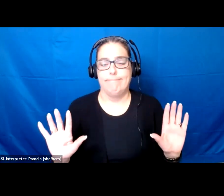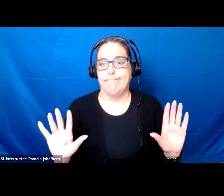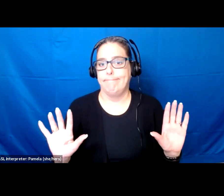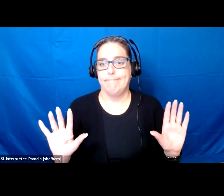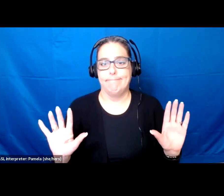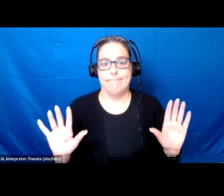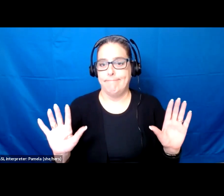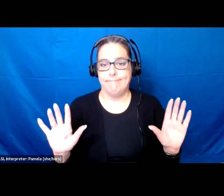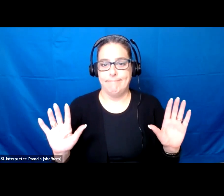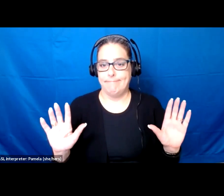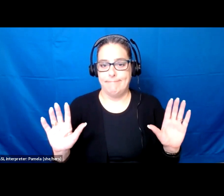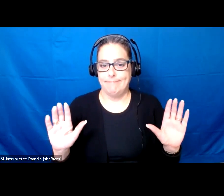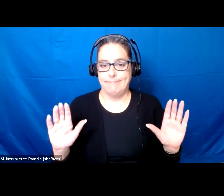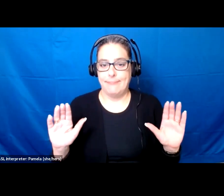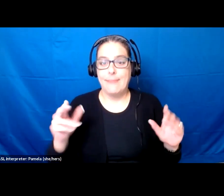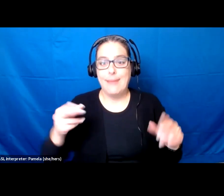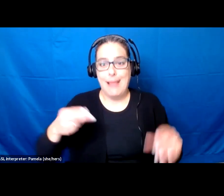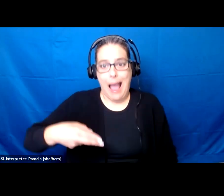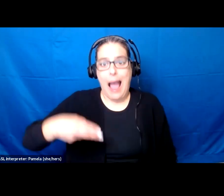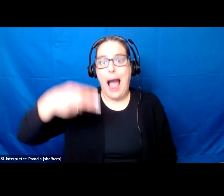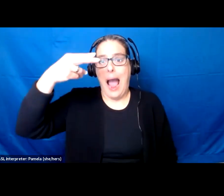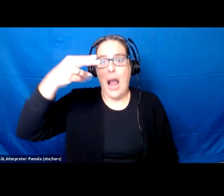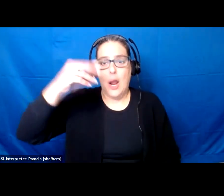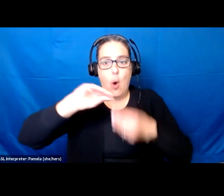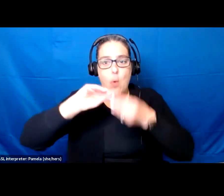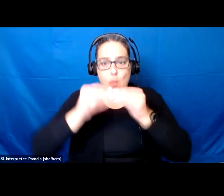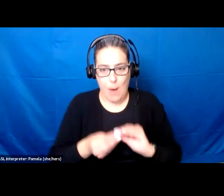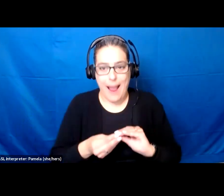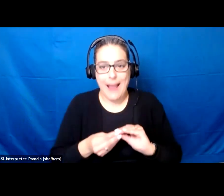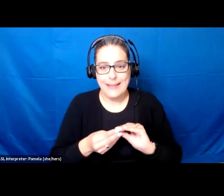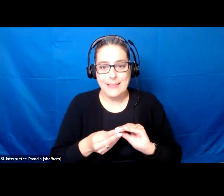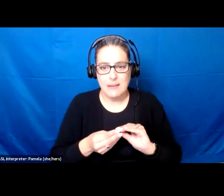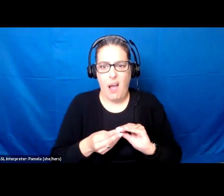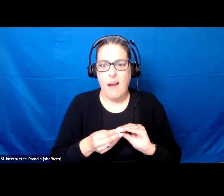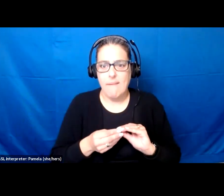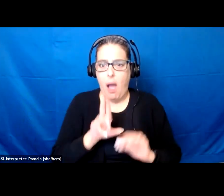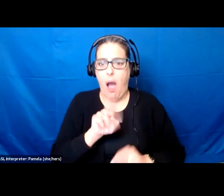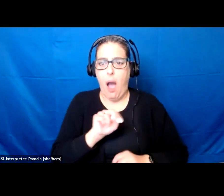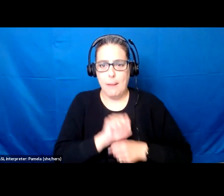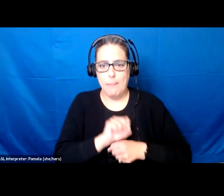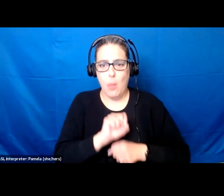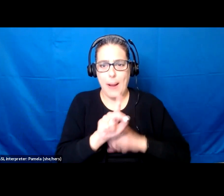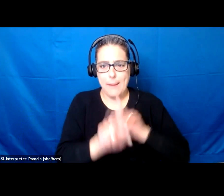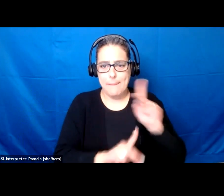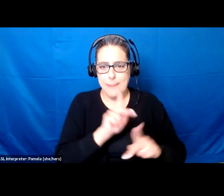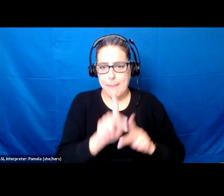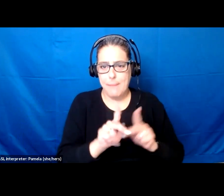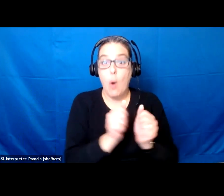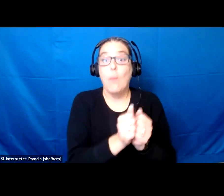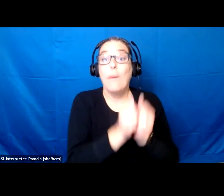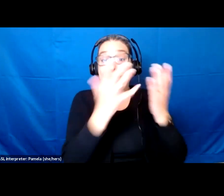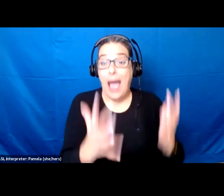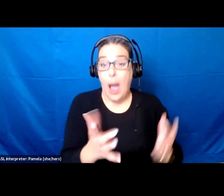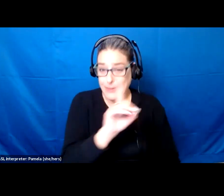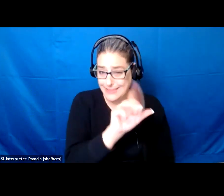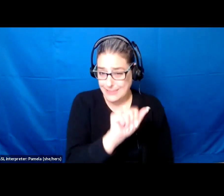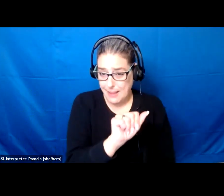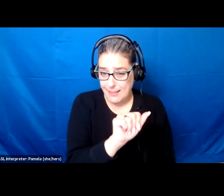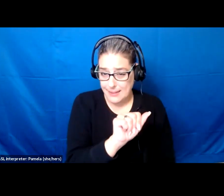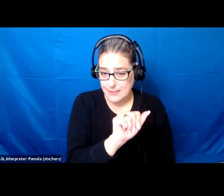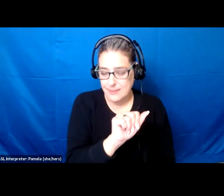much higher rate of employment for persons without disabilities. And of course, 2020 was